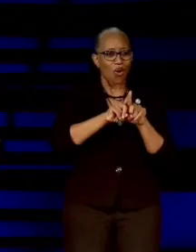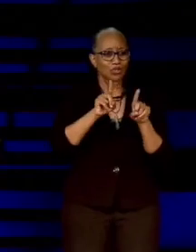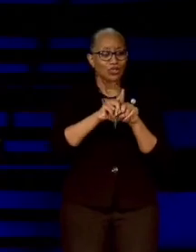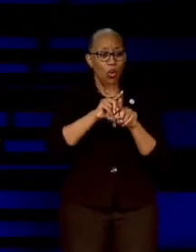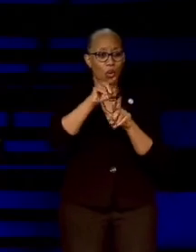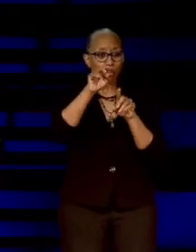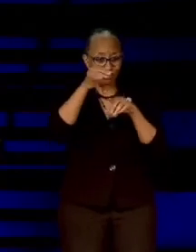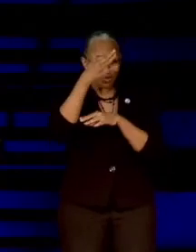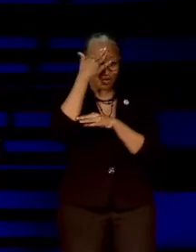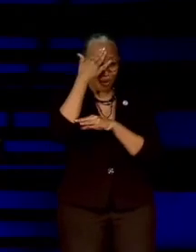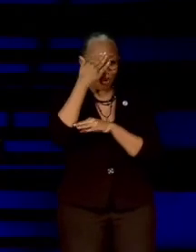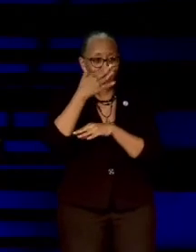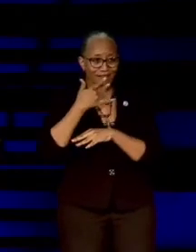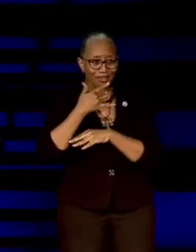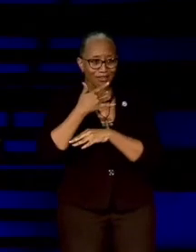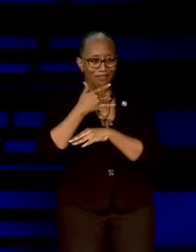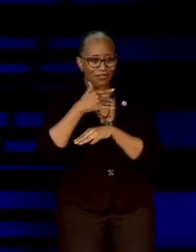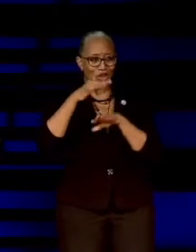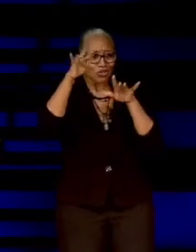snow.